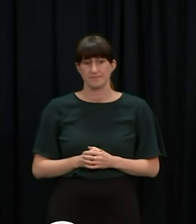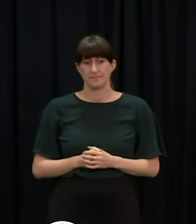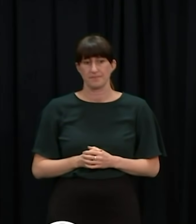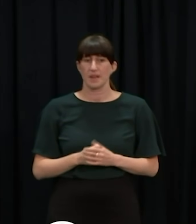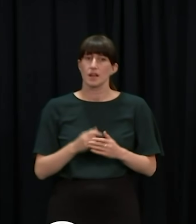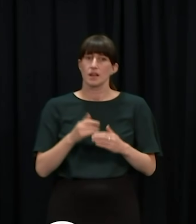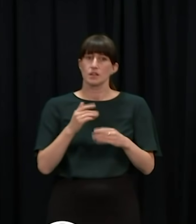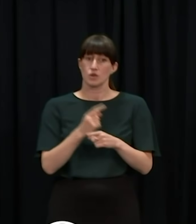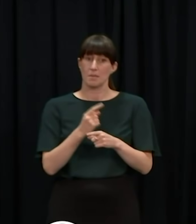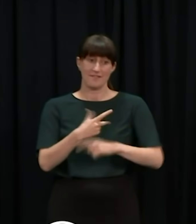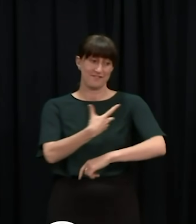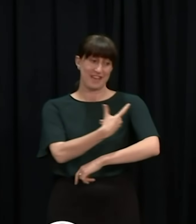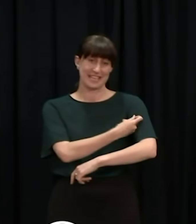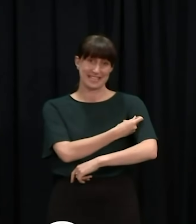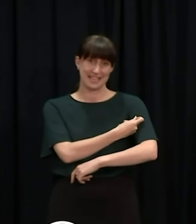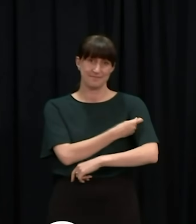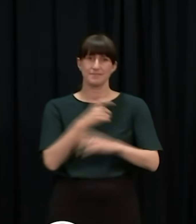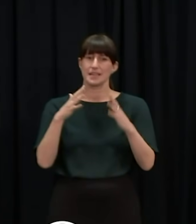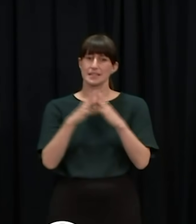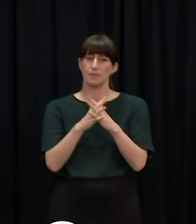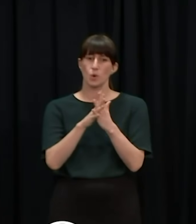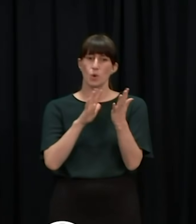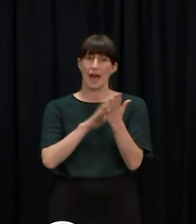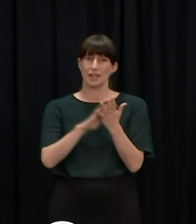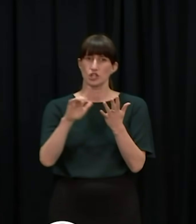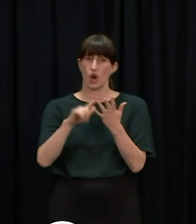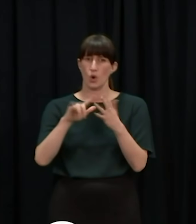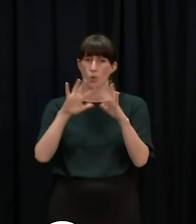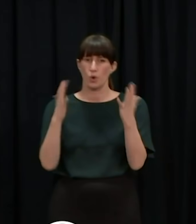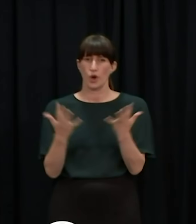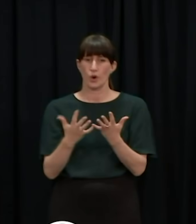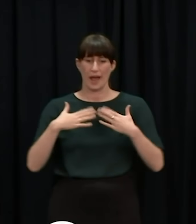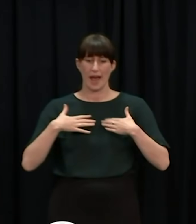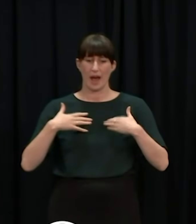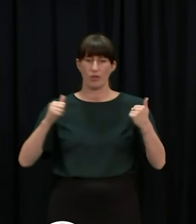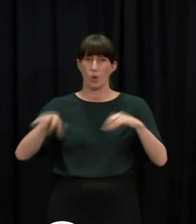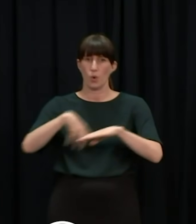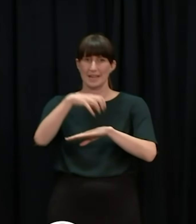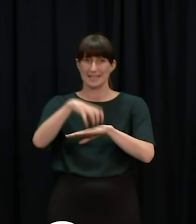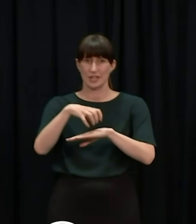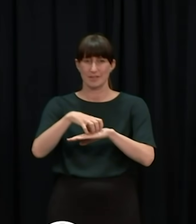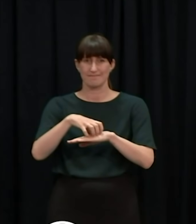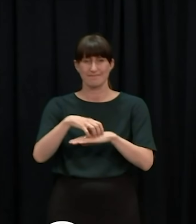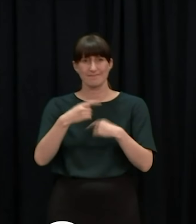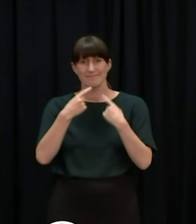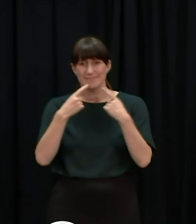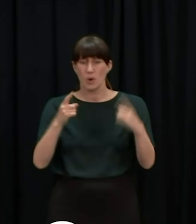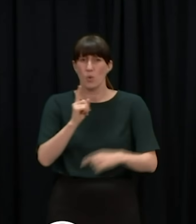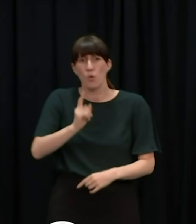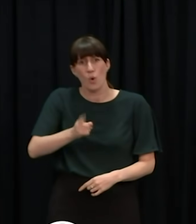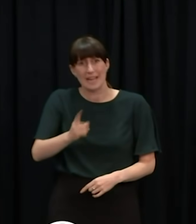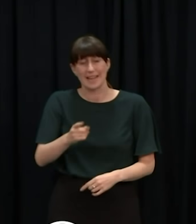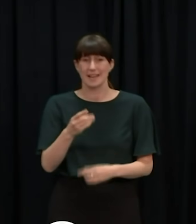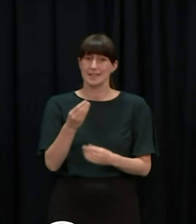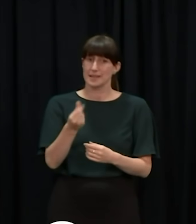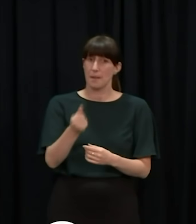Just on the vaccine rollout, the WHO continues to warn about the infodemic, that is the glut of information, some accurate and much of it